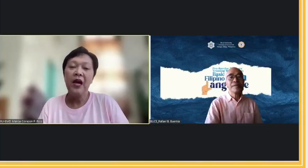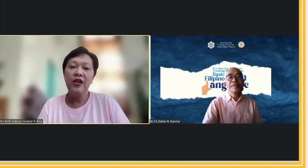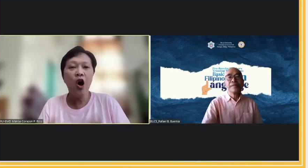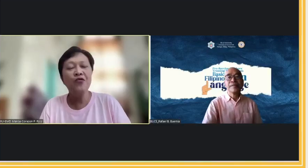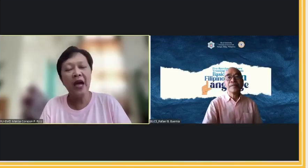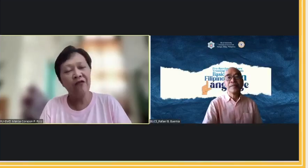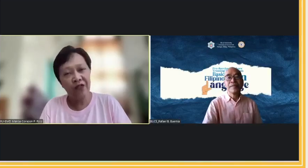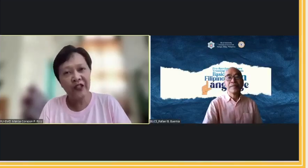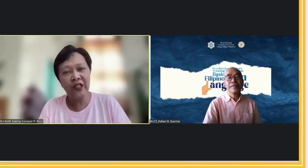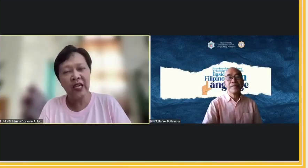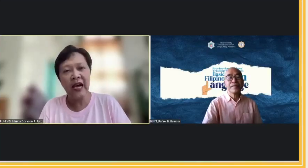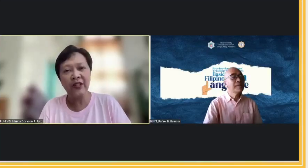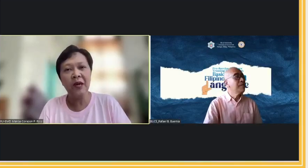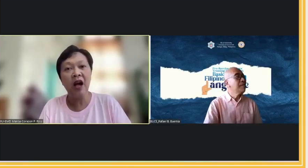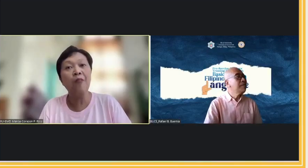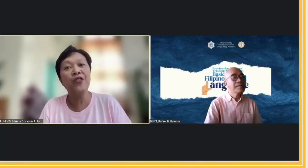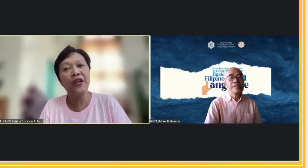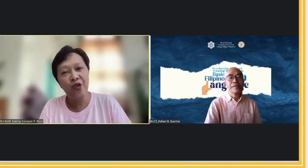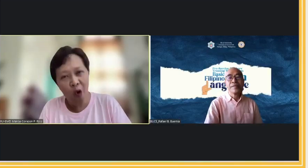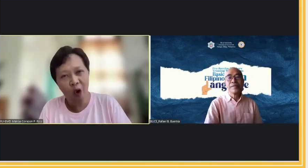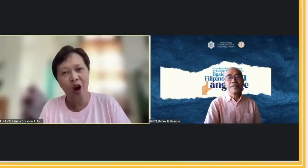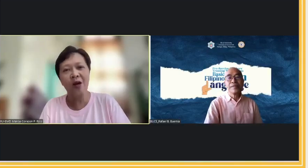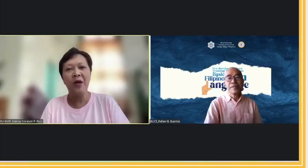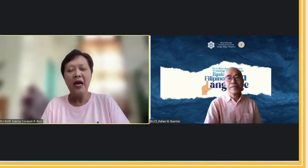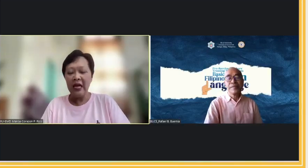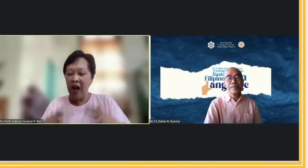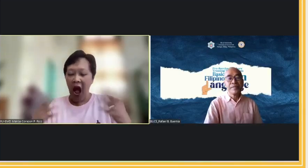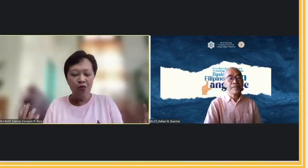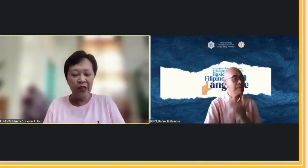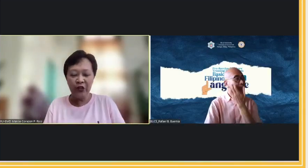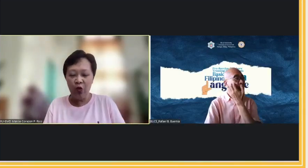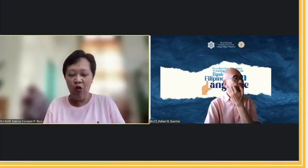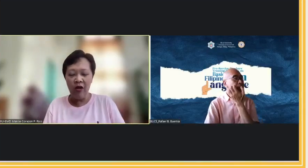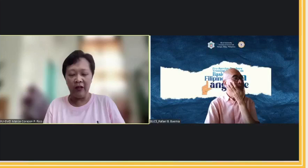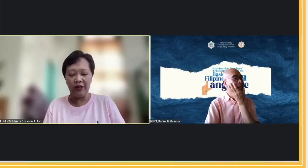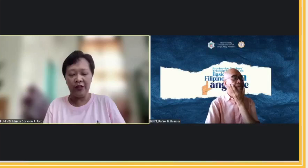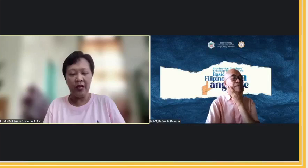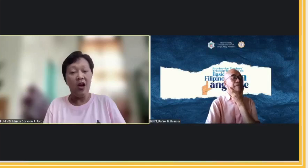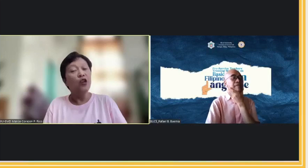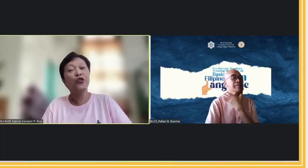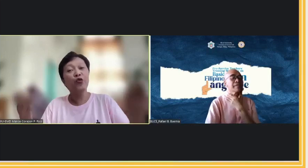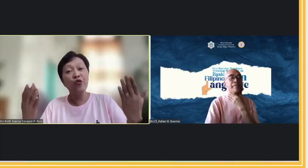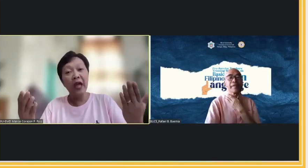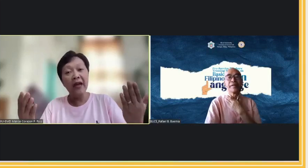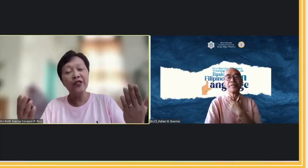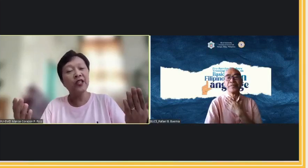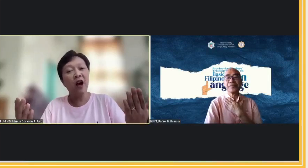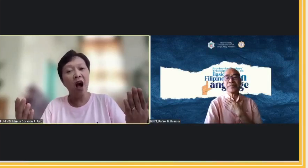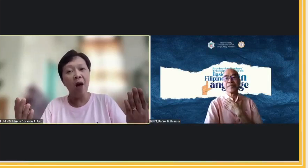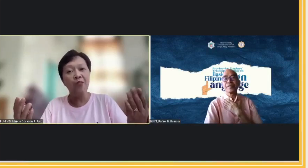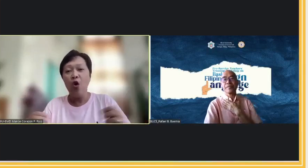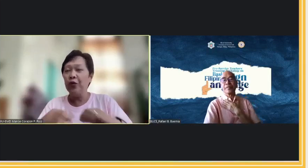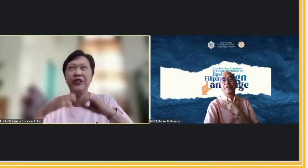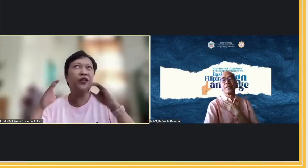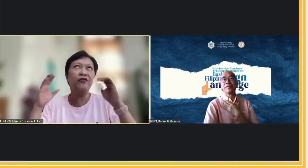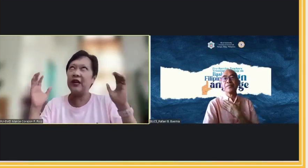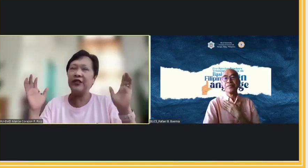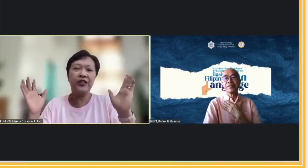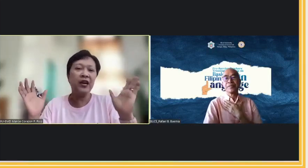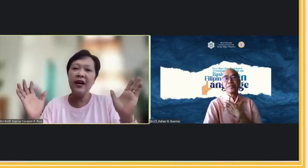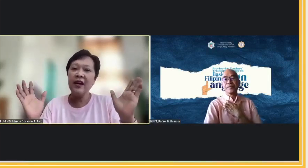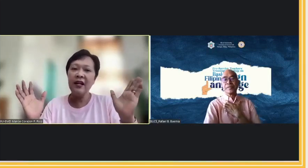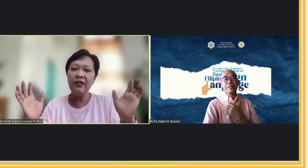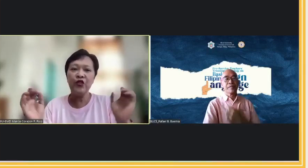Language. You know, diversity has become the norm in our schools. Students come with